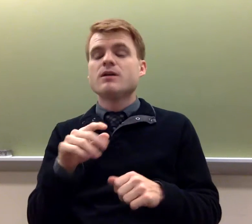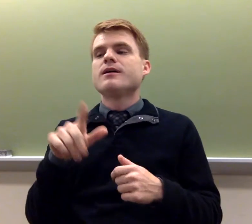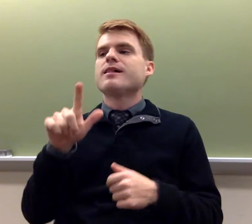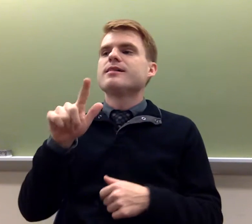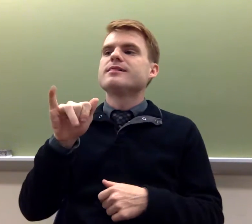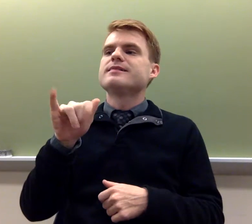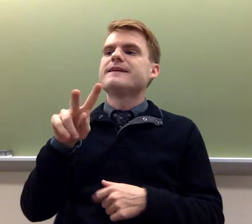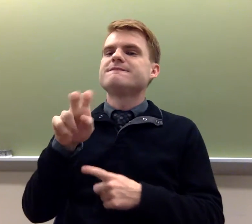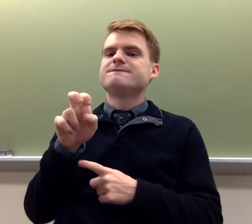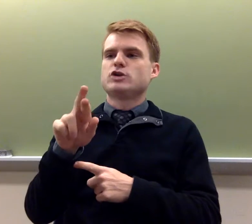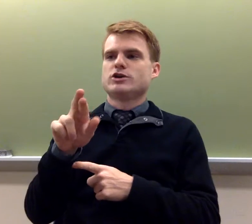The liver is your workhorse.